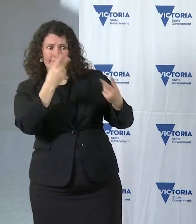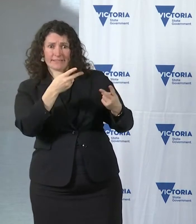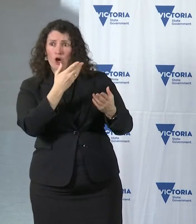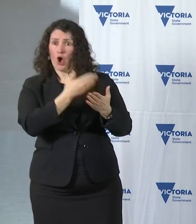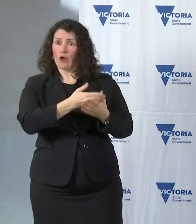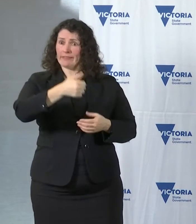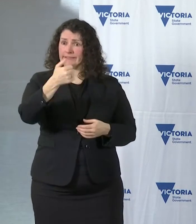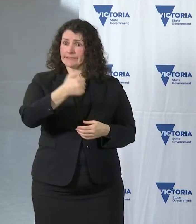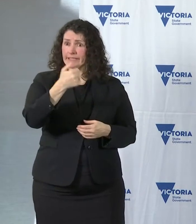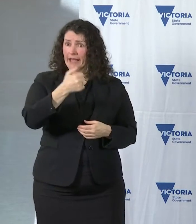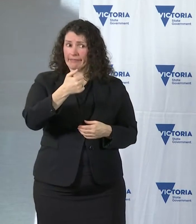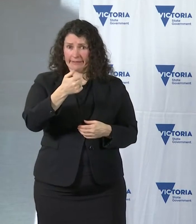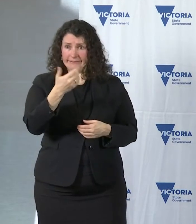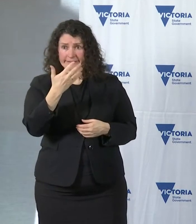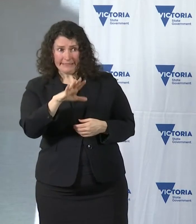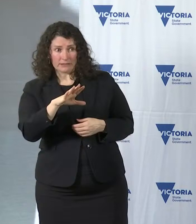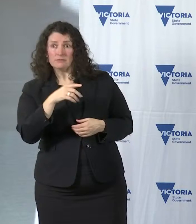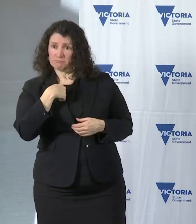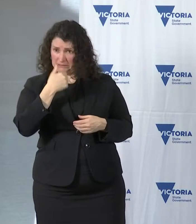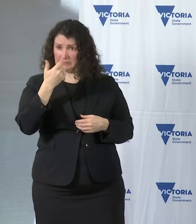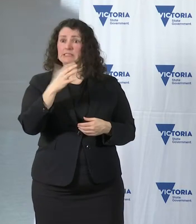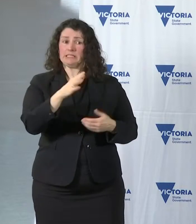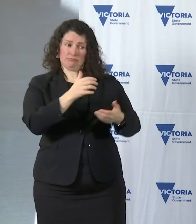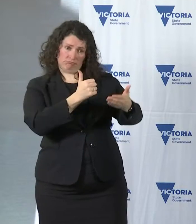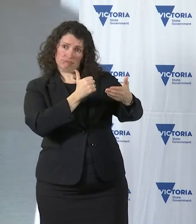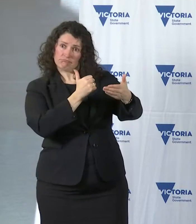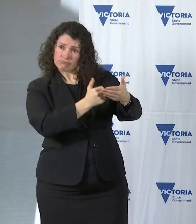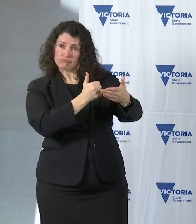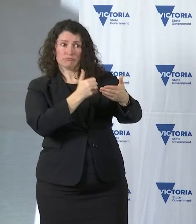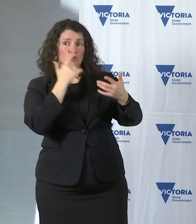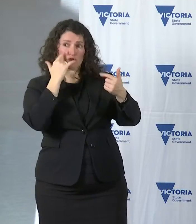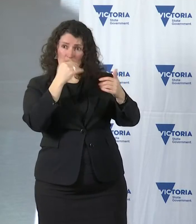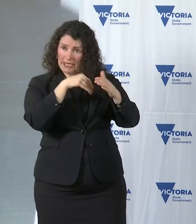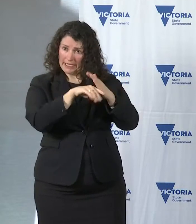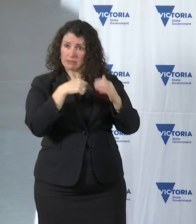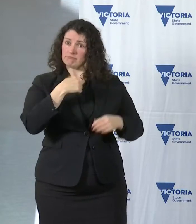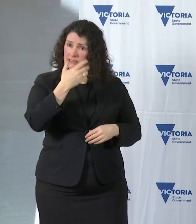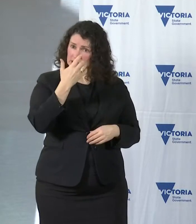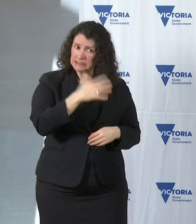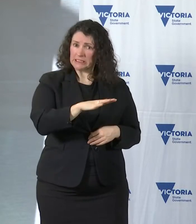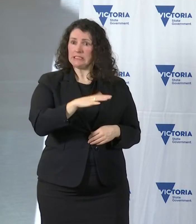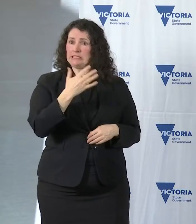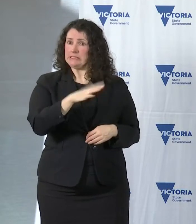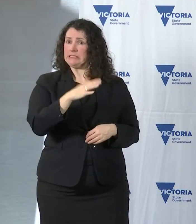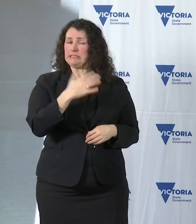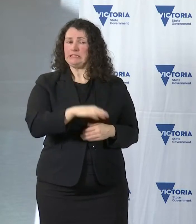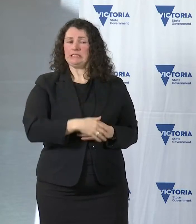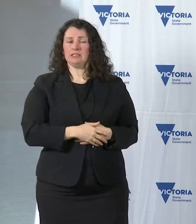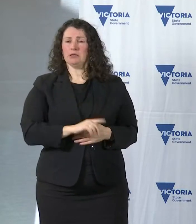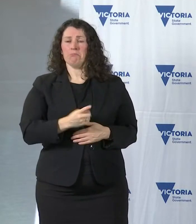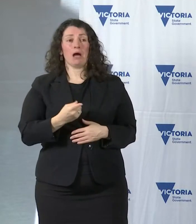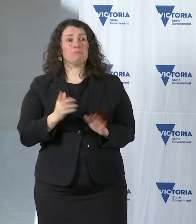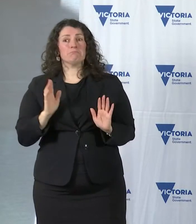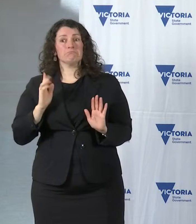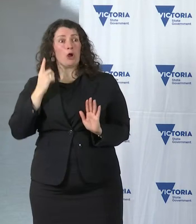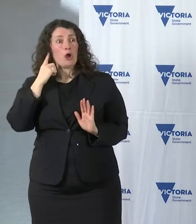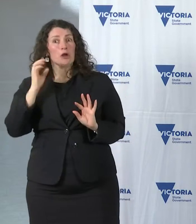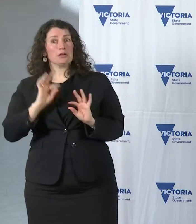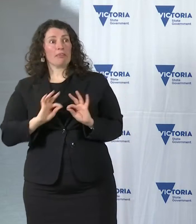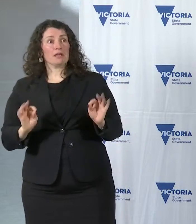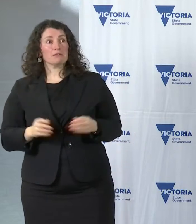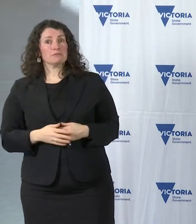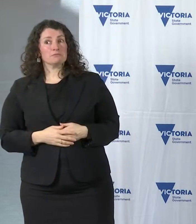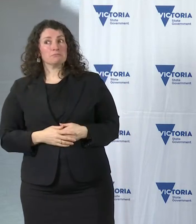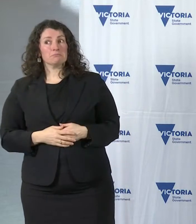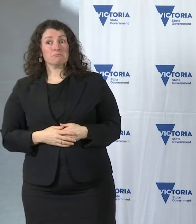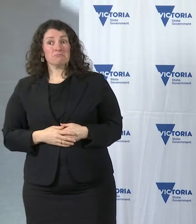a Tier 1 close contact and should have been quarantining for the past 12 days. Because they hadn't had that text, they hadn't realised,